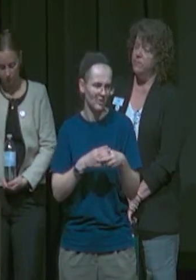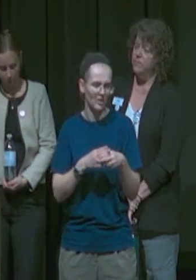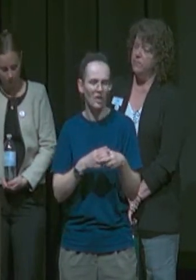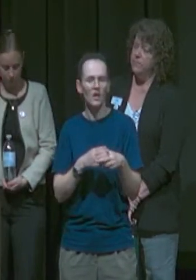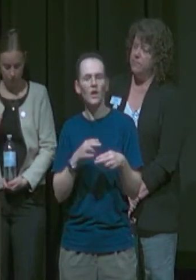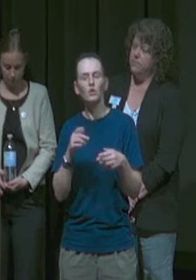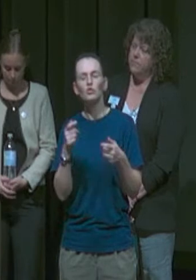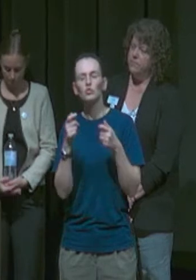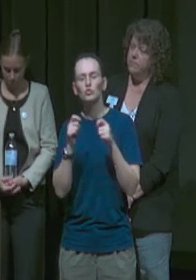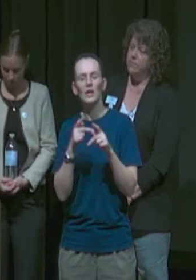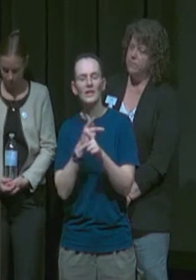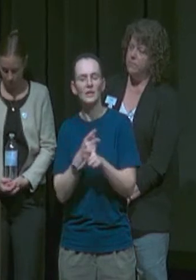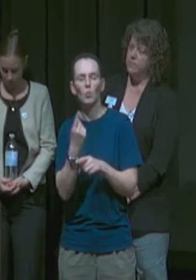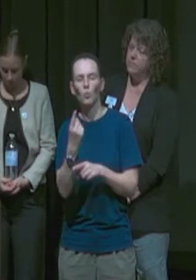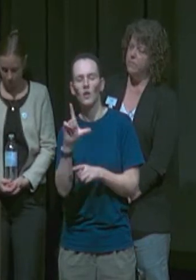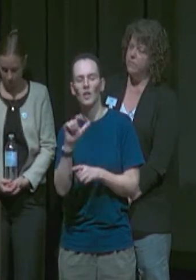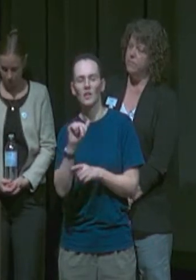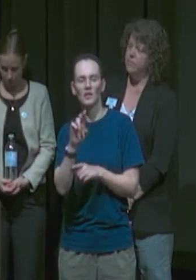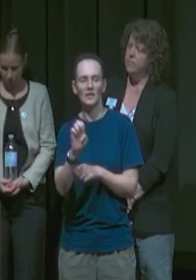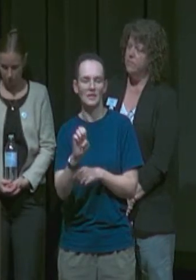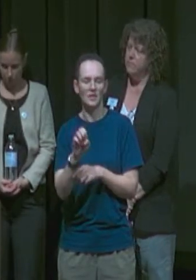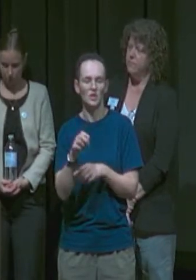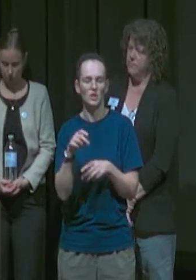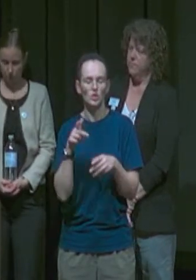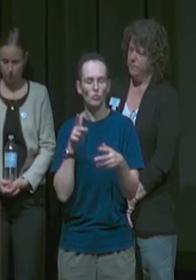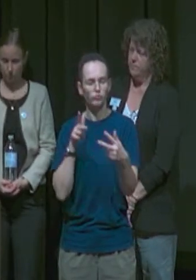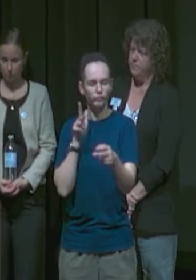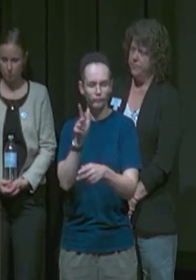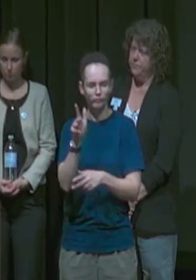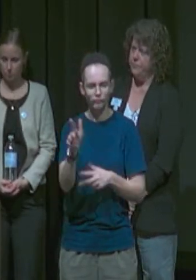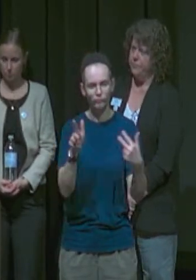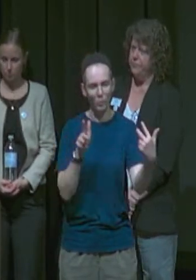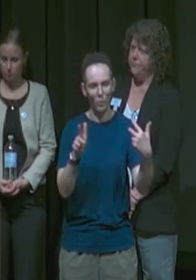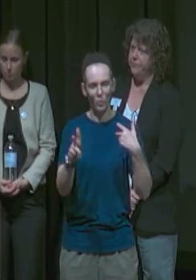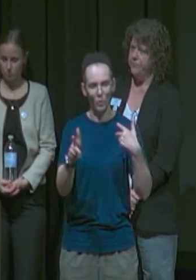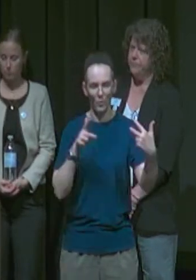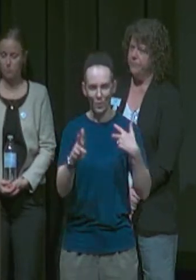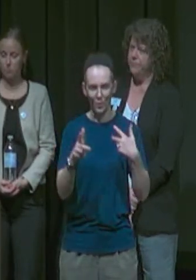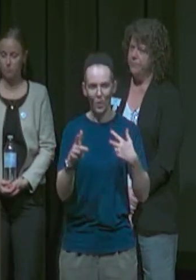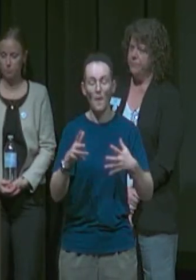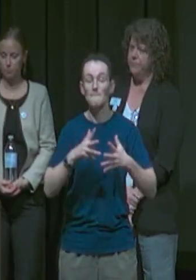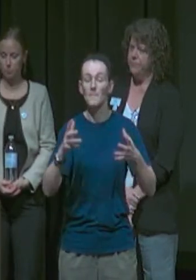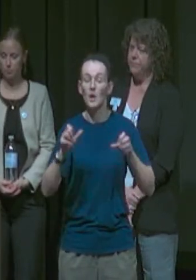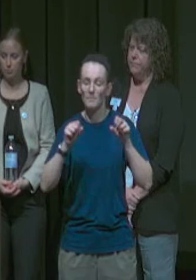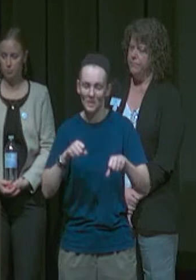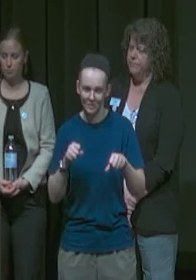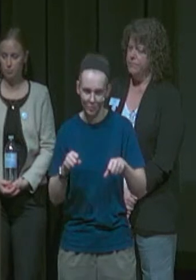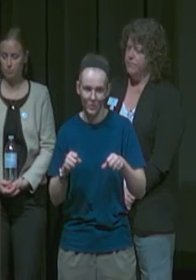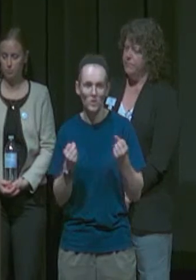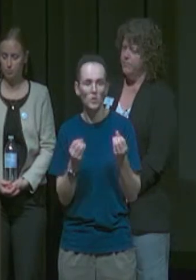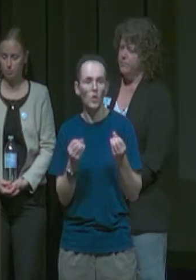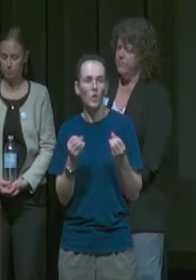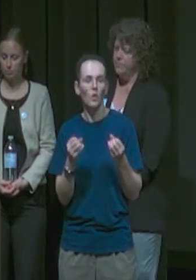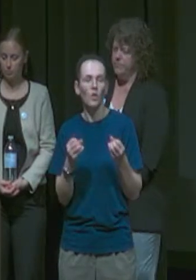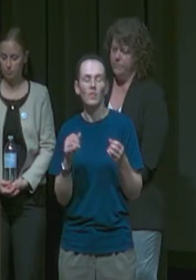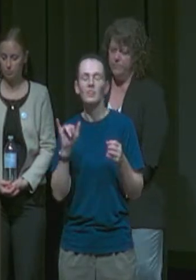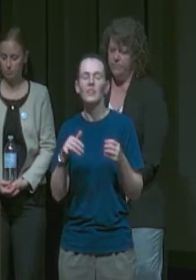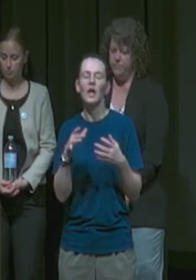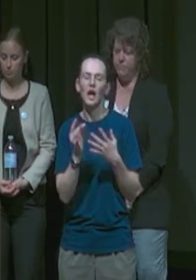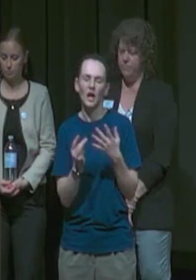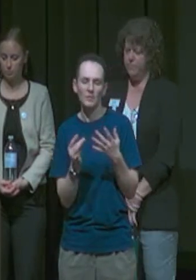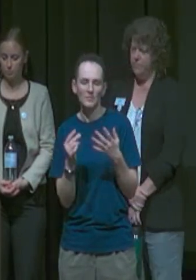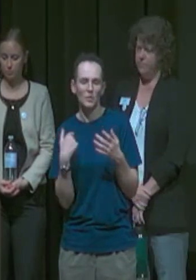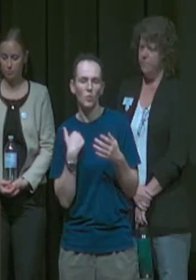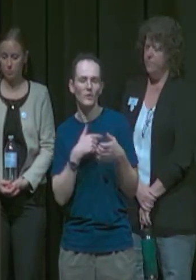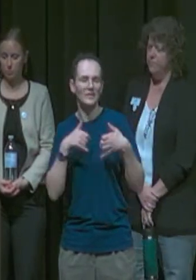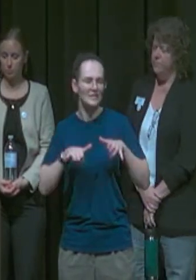looking at maintaining a lane of traffic in each direction as much as possible. So that is an option